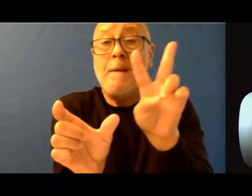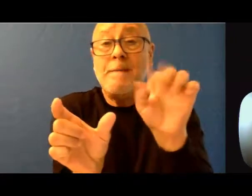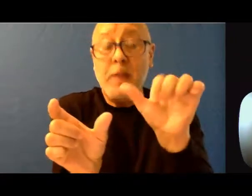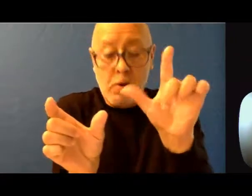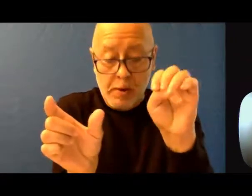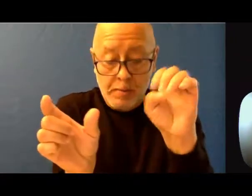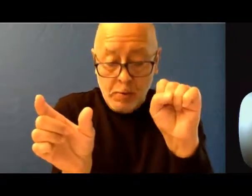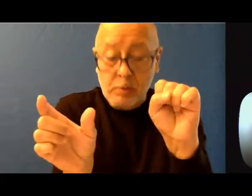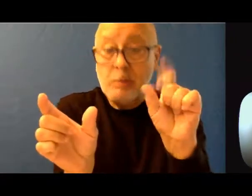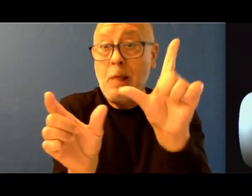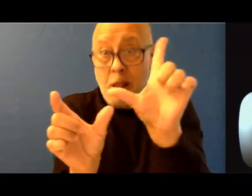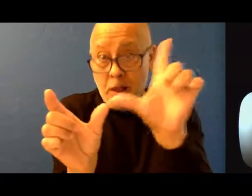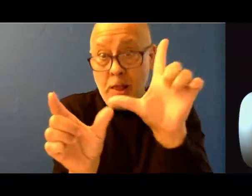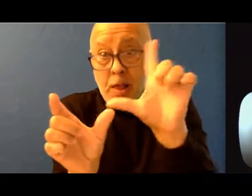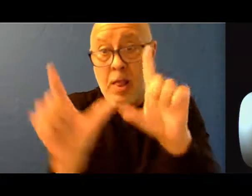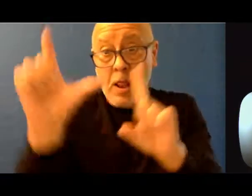right here. So the letters,